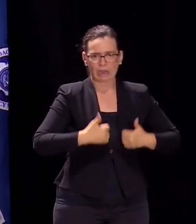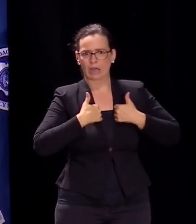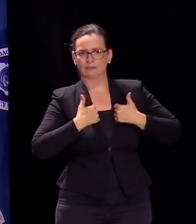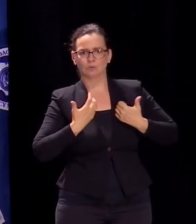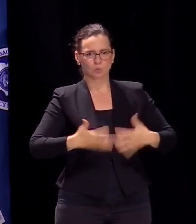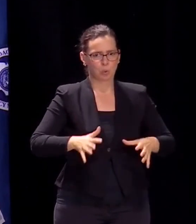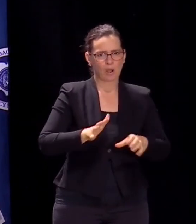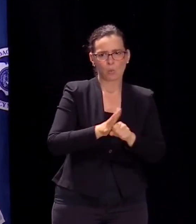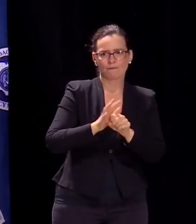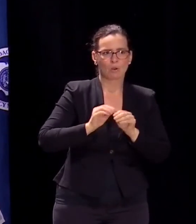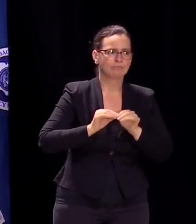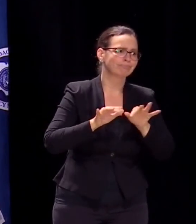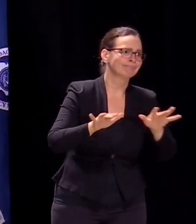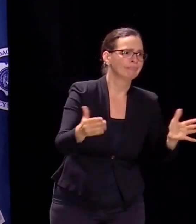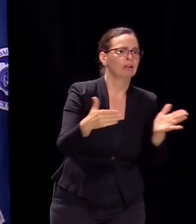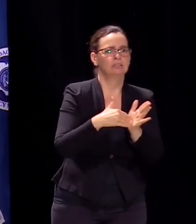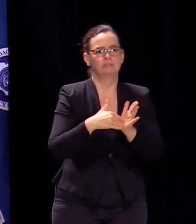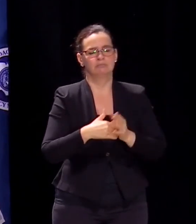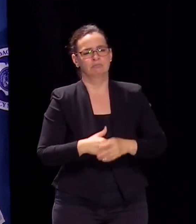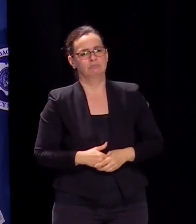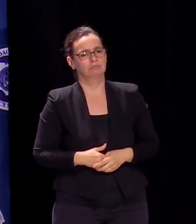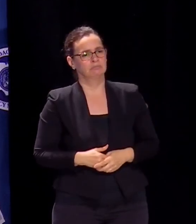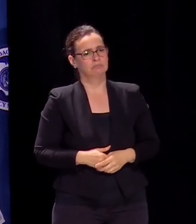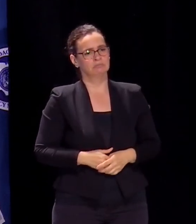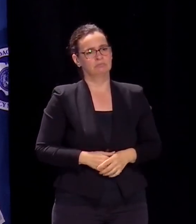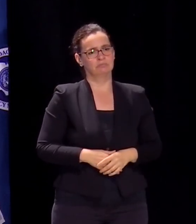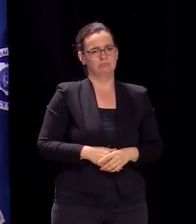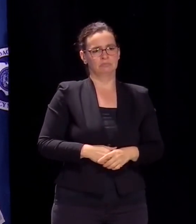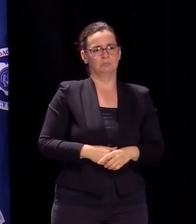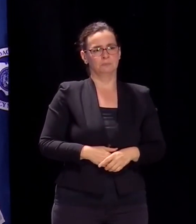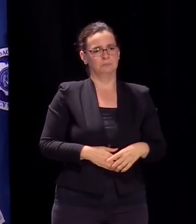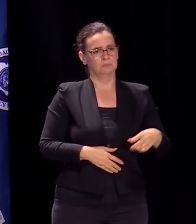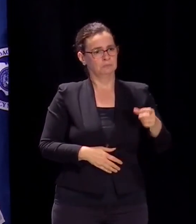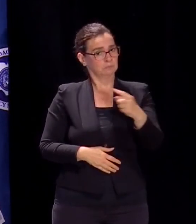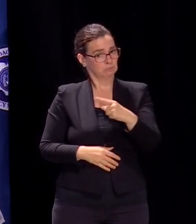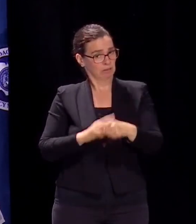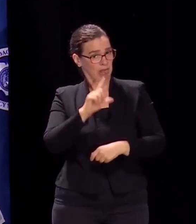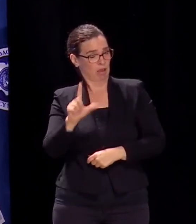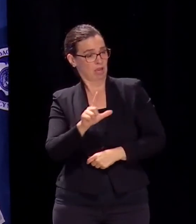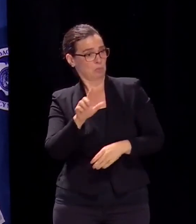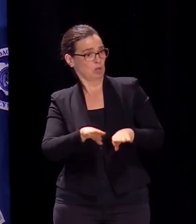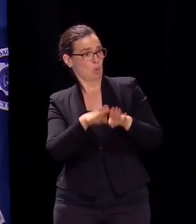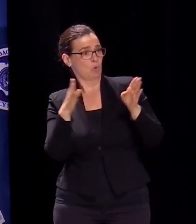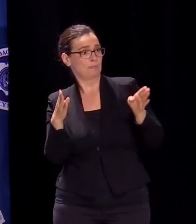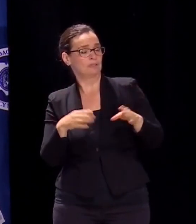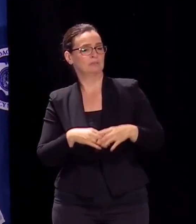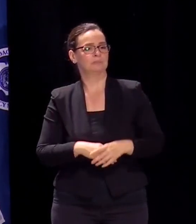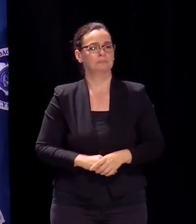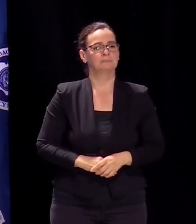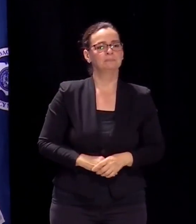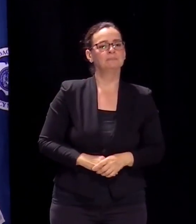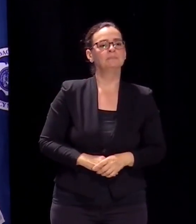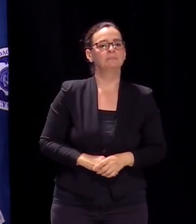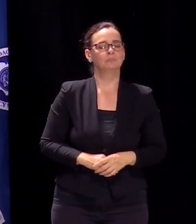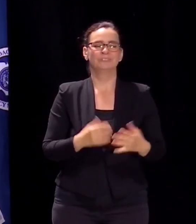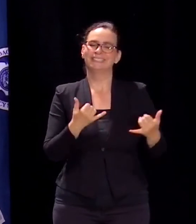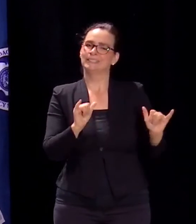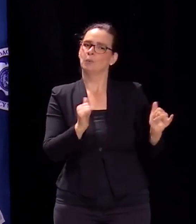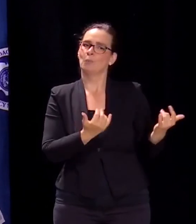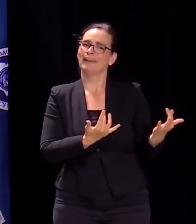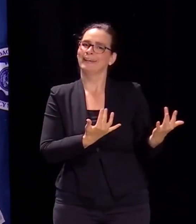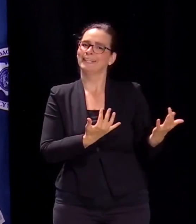The library's opening anymore? We're assessing when the right time is to move to phase two of the county